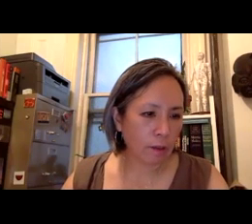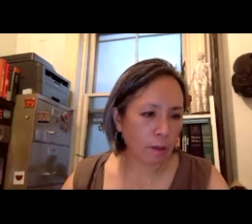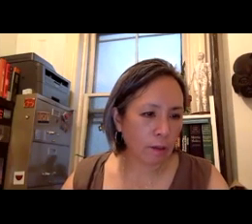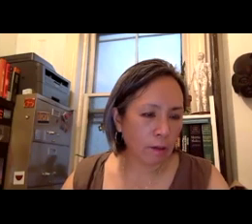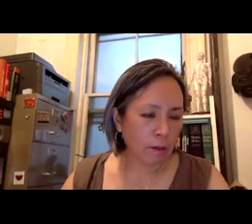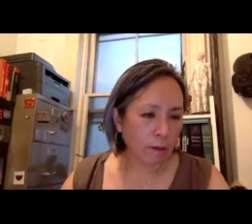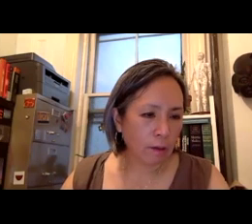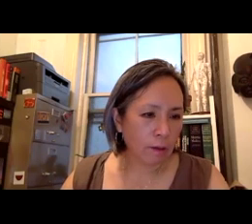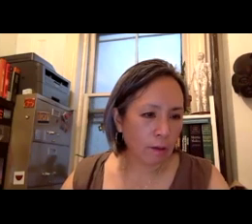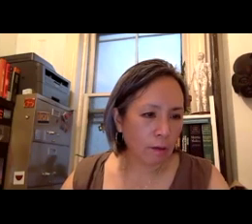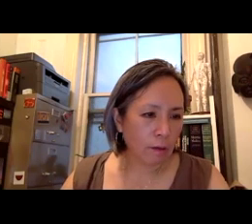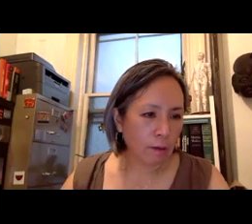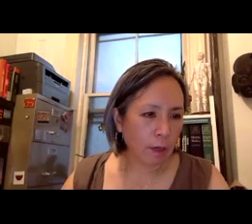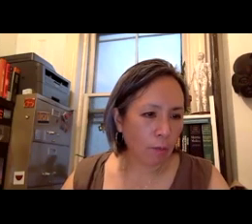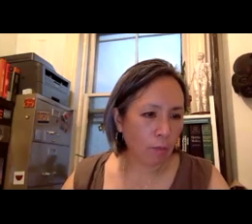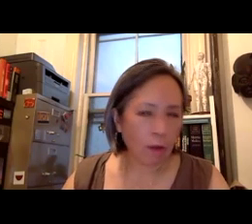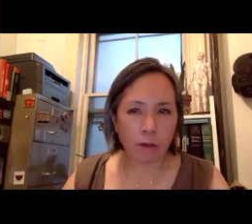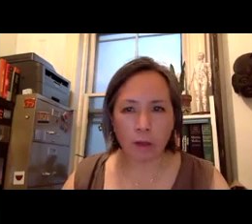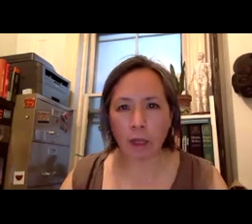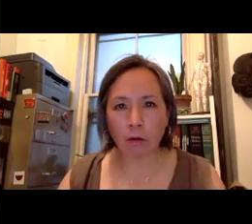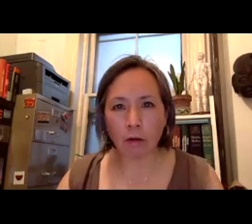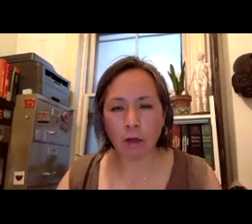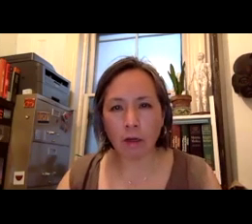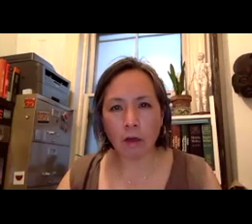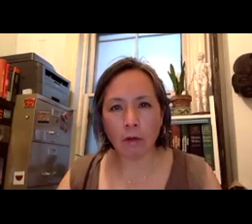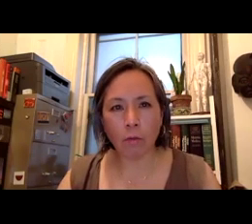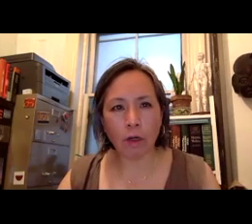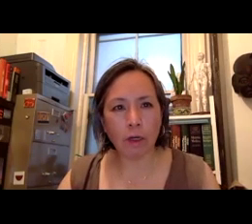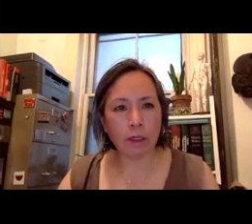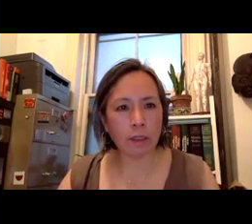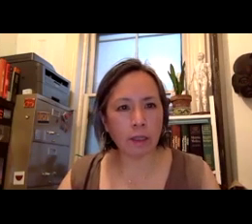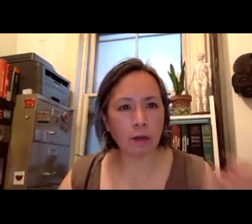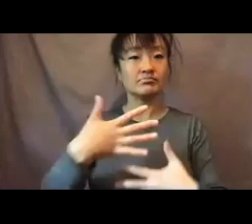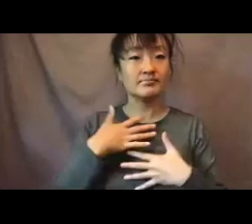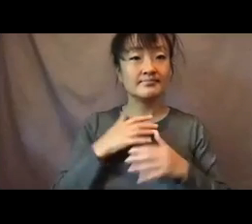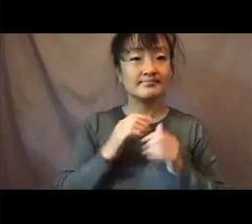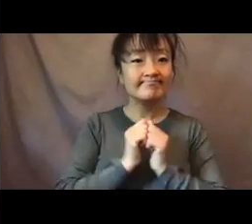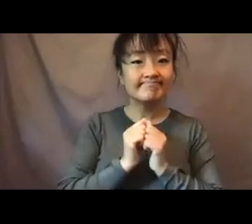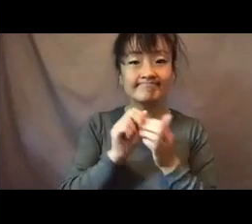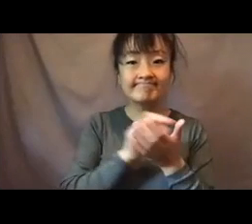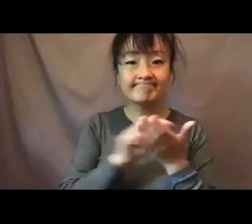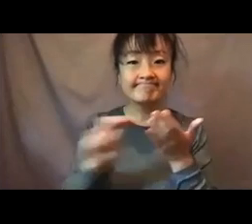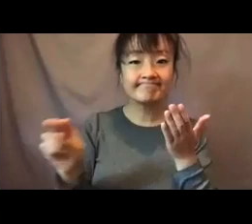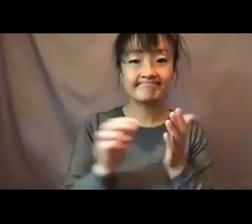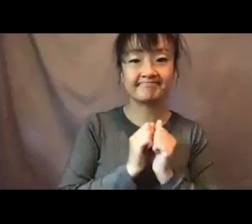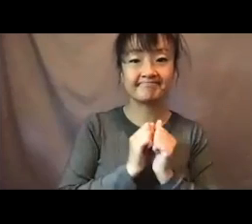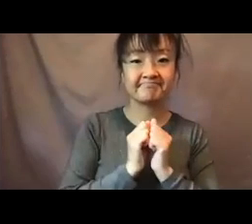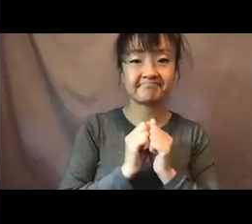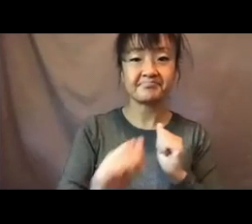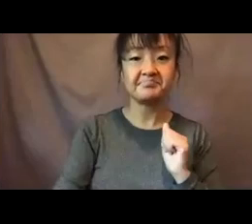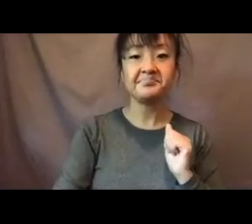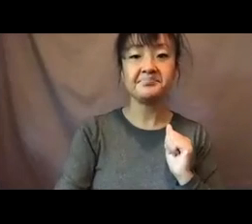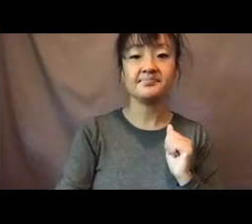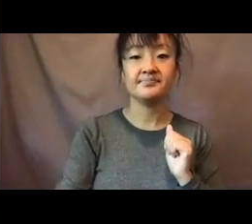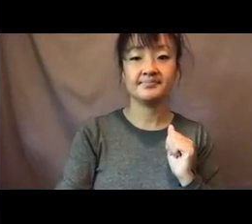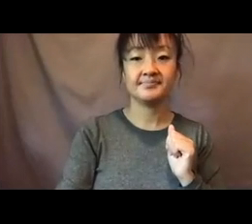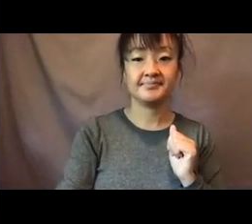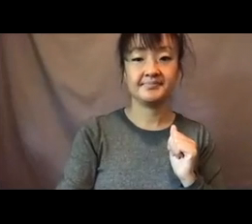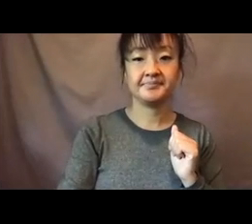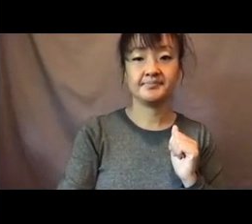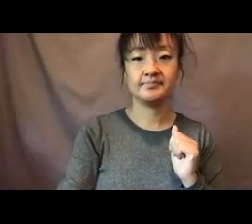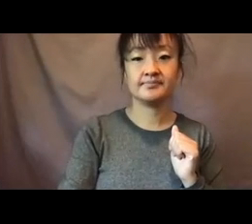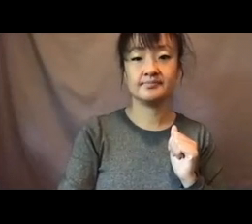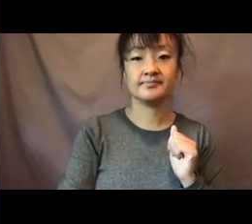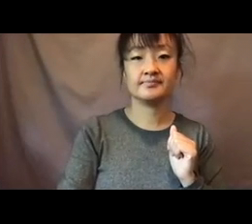to kind of breathe together in what it is that we're all, and where it is that we all feel